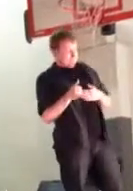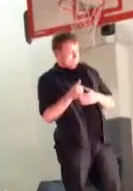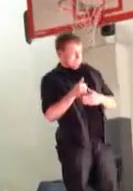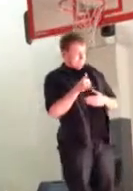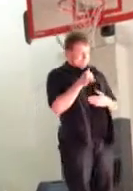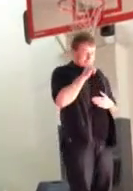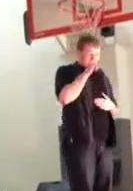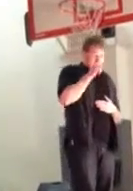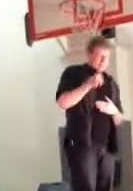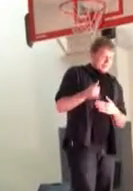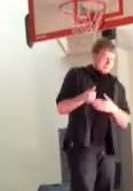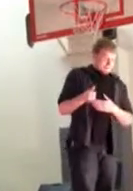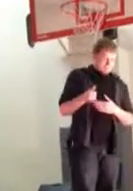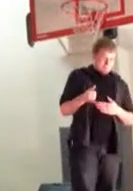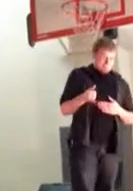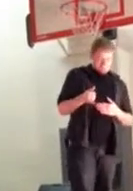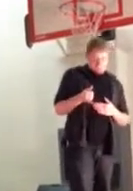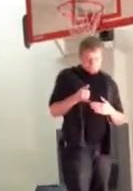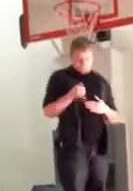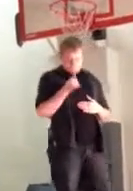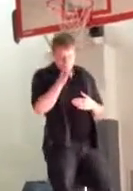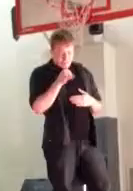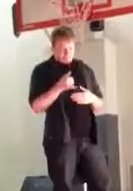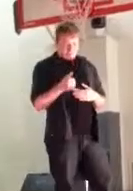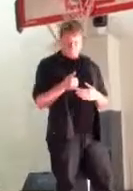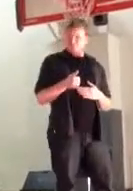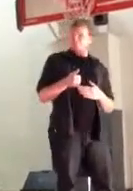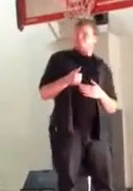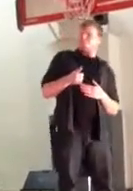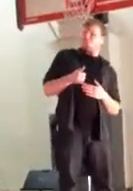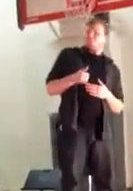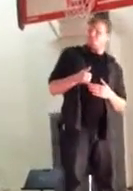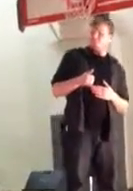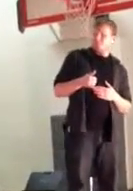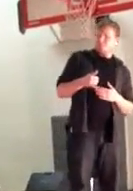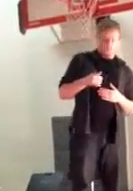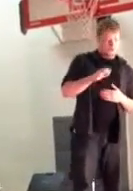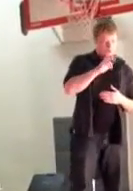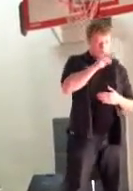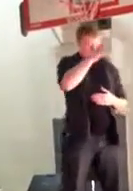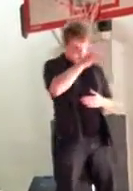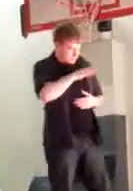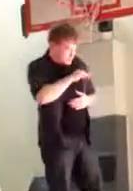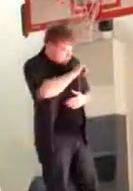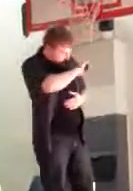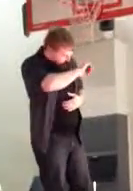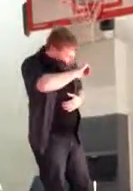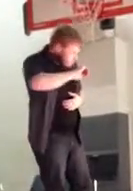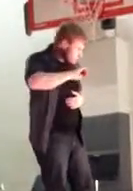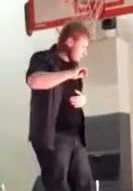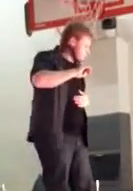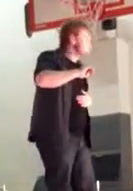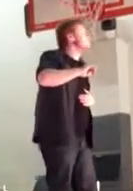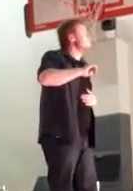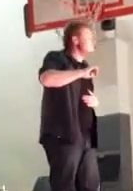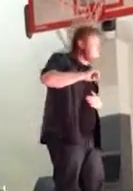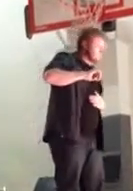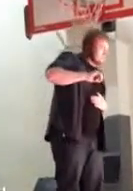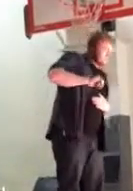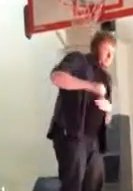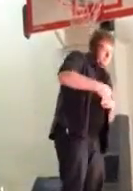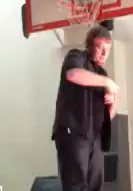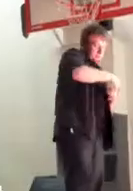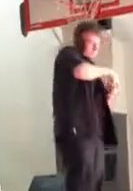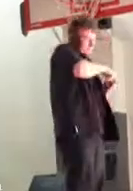sits down, he's enjoying his vodka, really enjoying himself. As he spots another